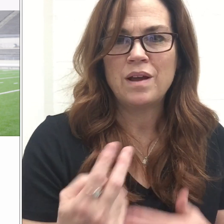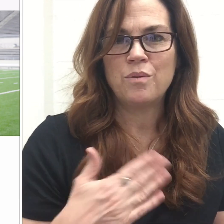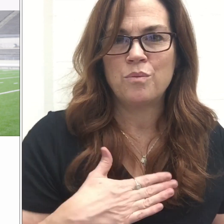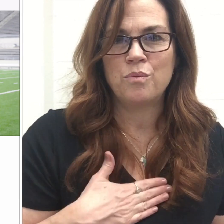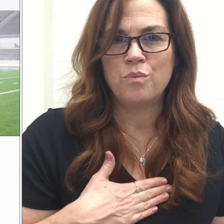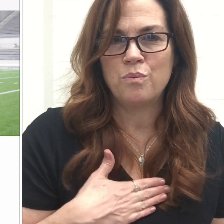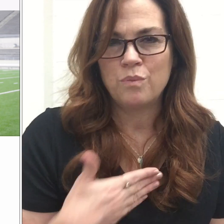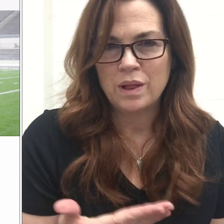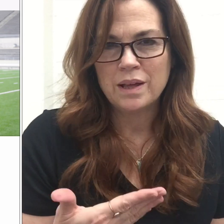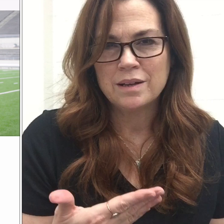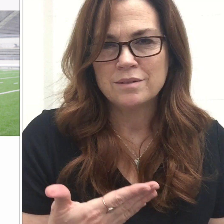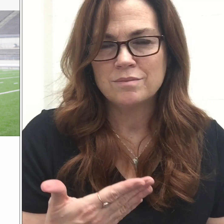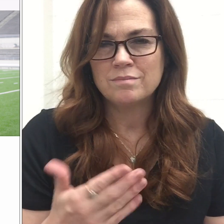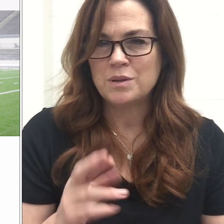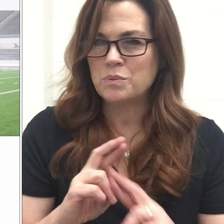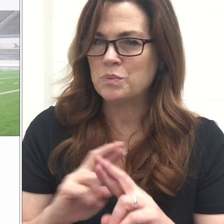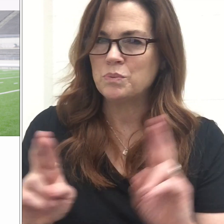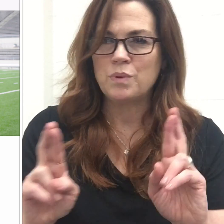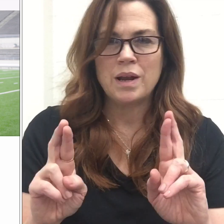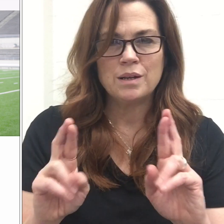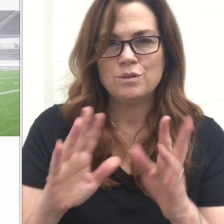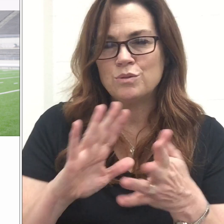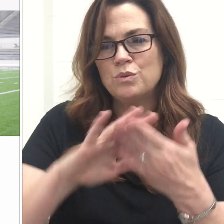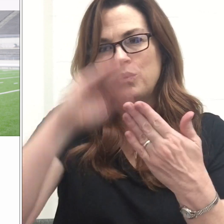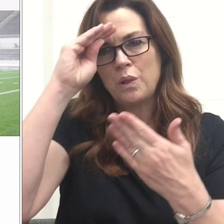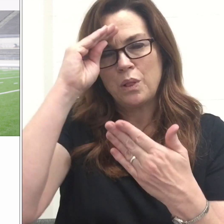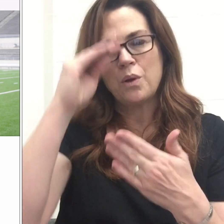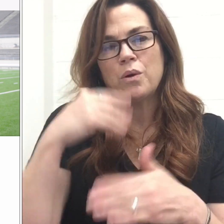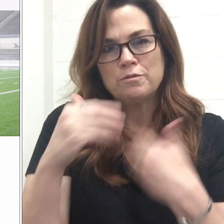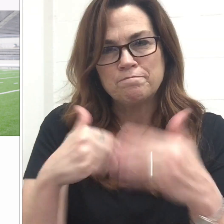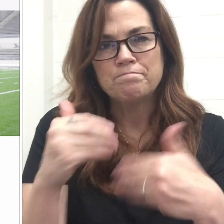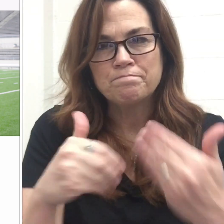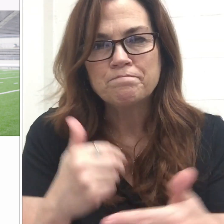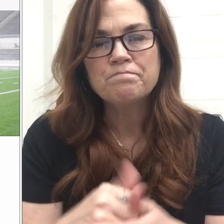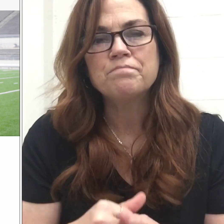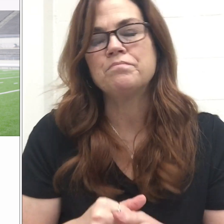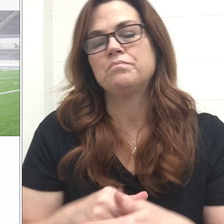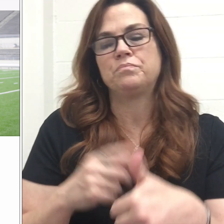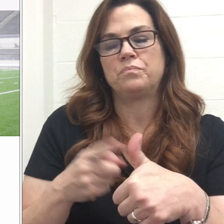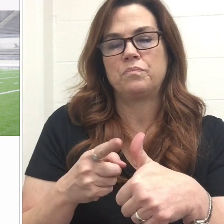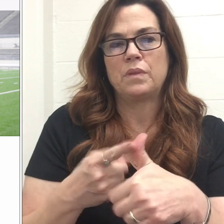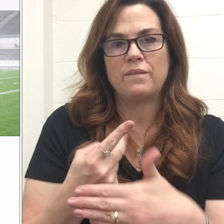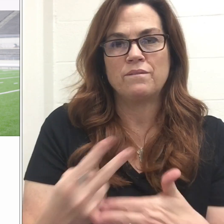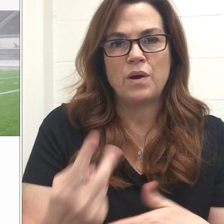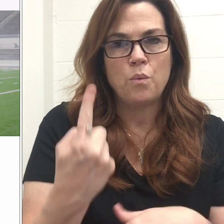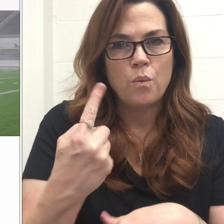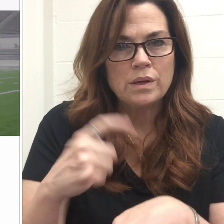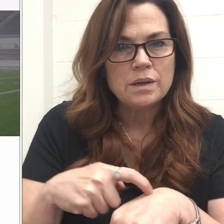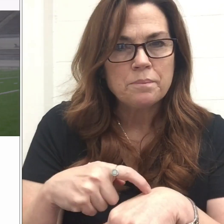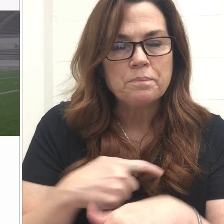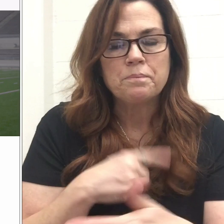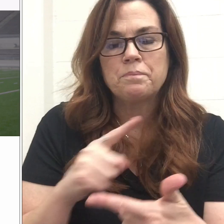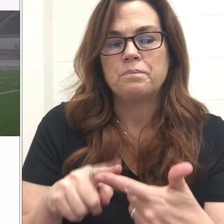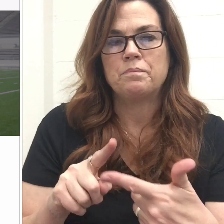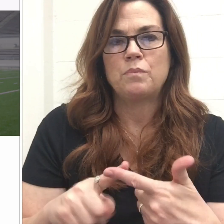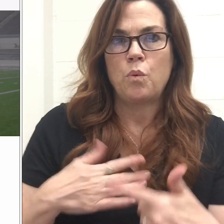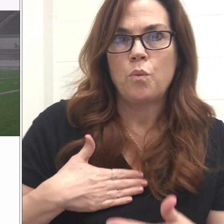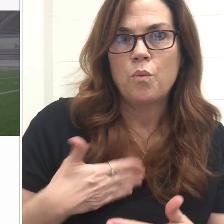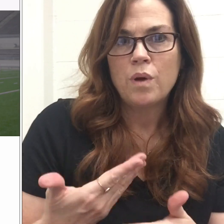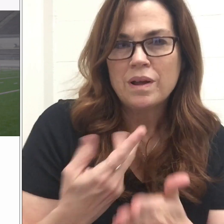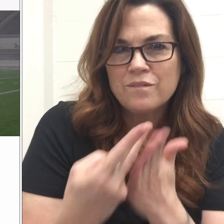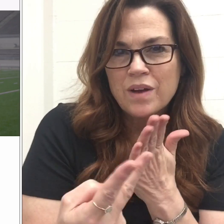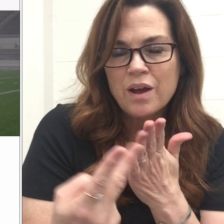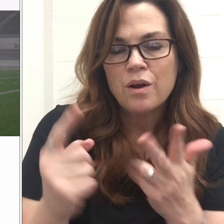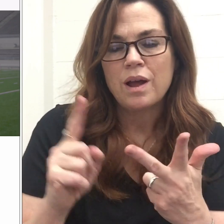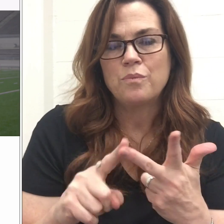fail willingly. It's a part of the process of learning how to fail better. So we fail once, we